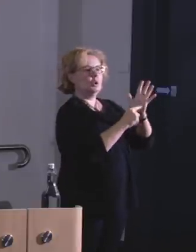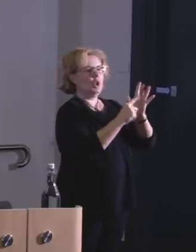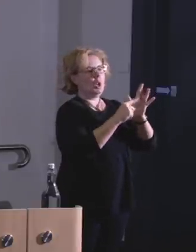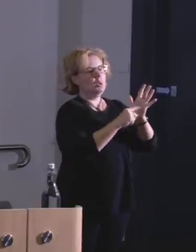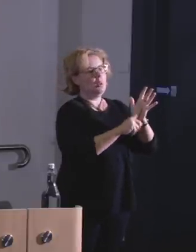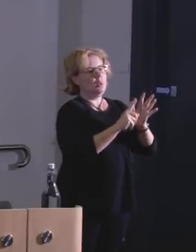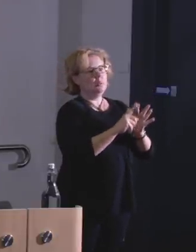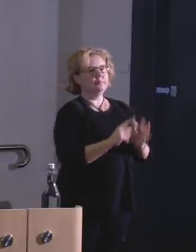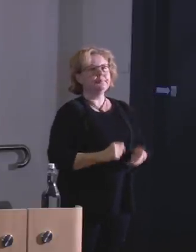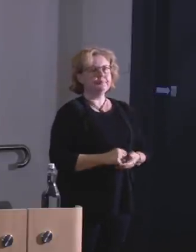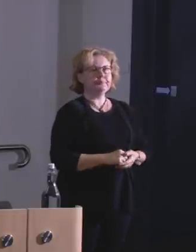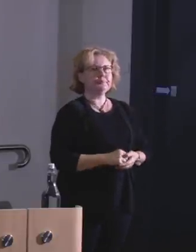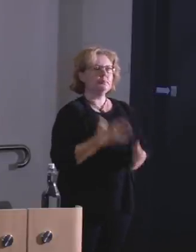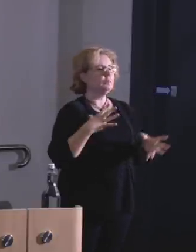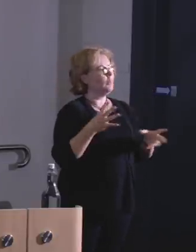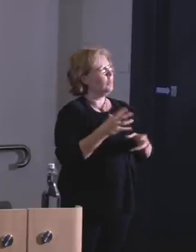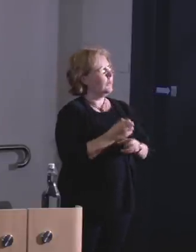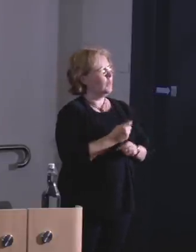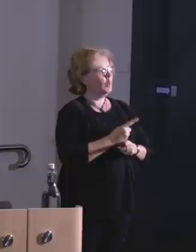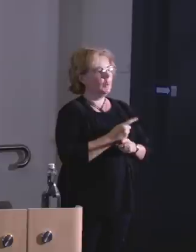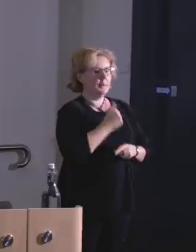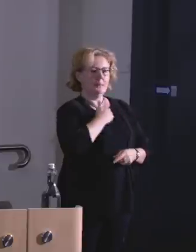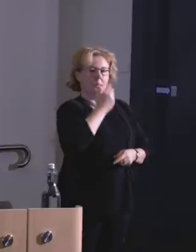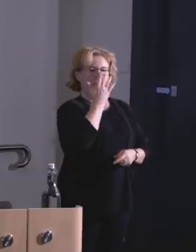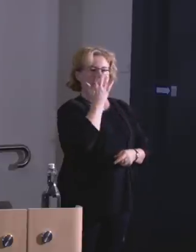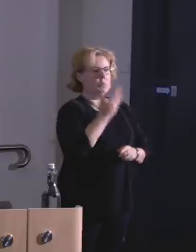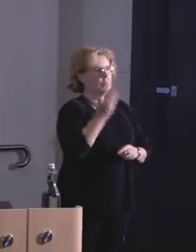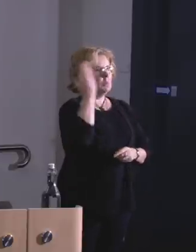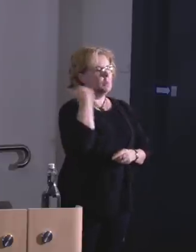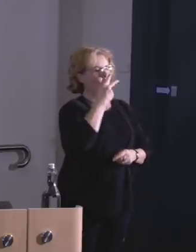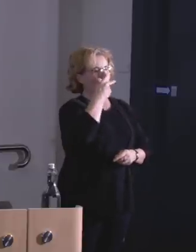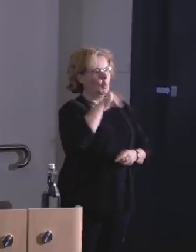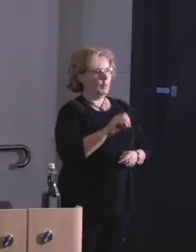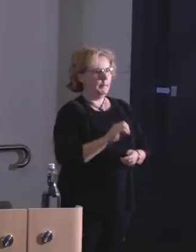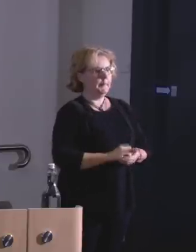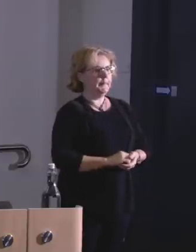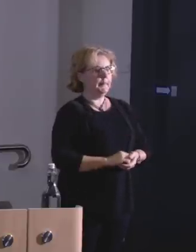just to keep this brief, at the age of 20, having